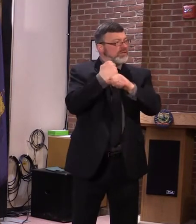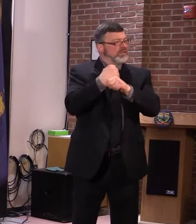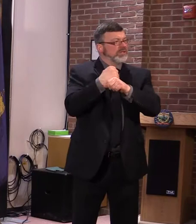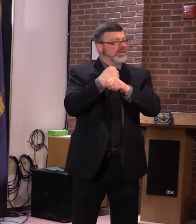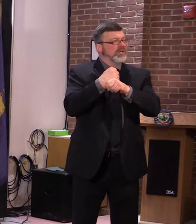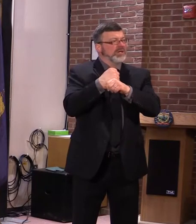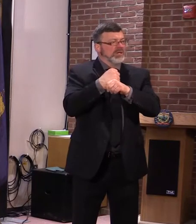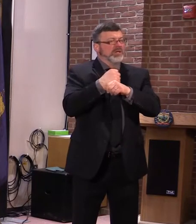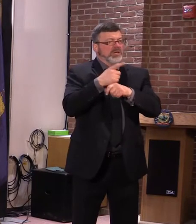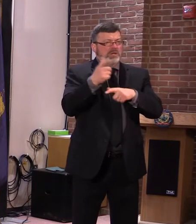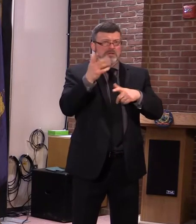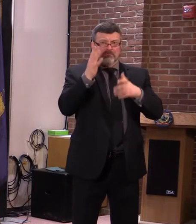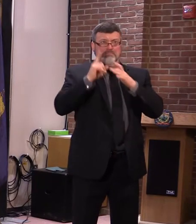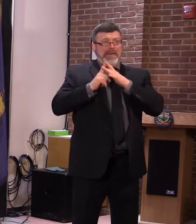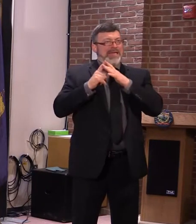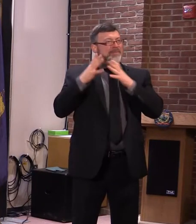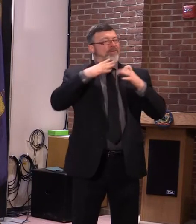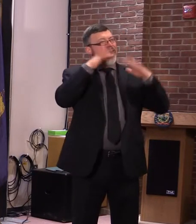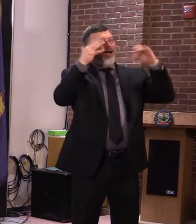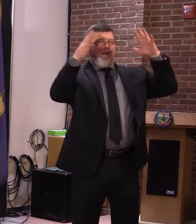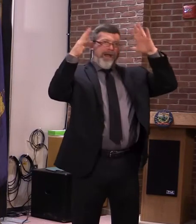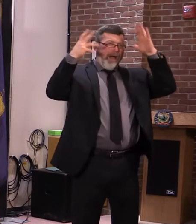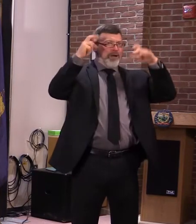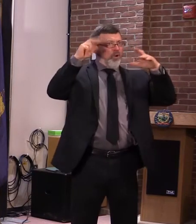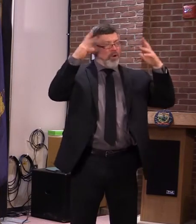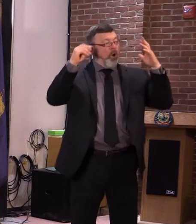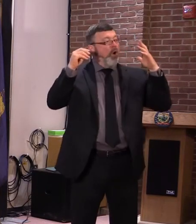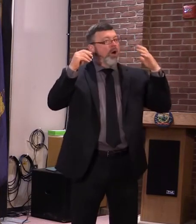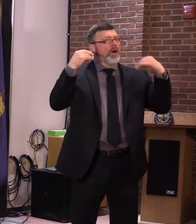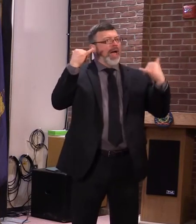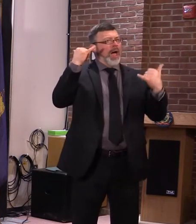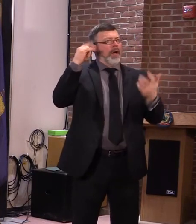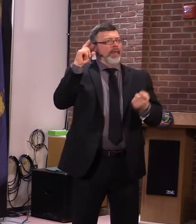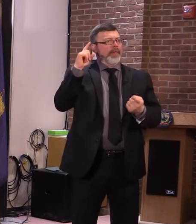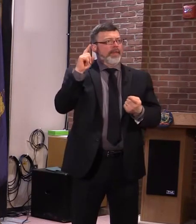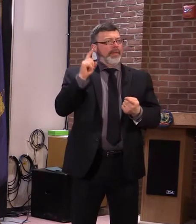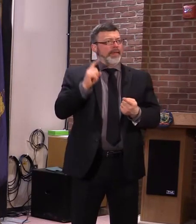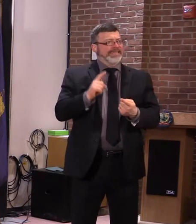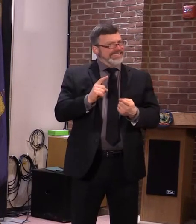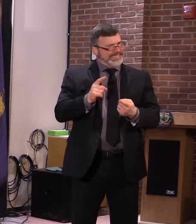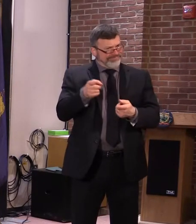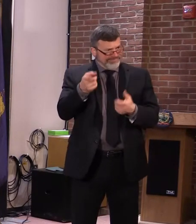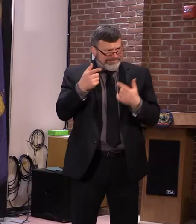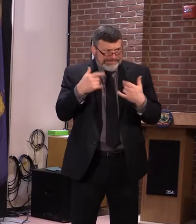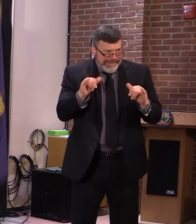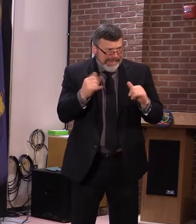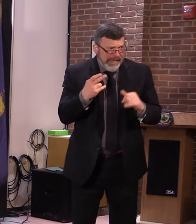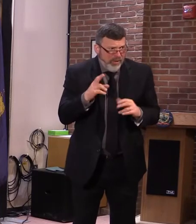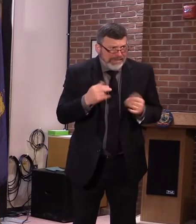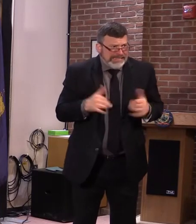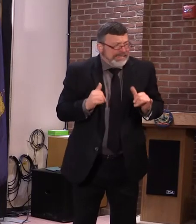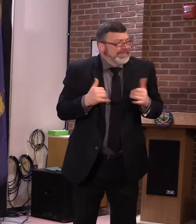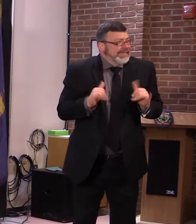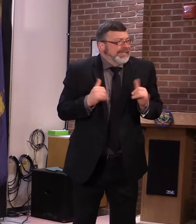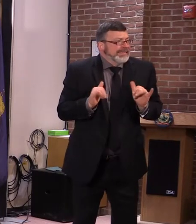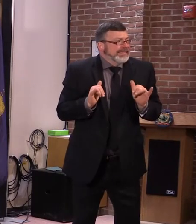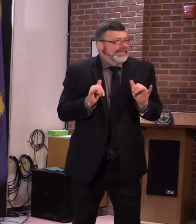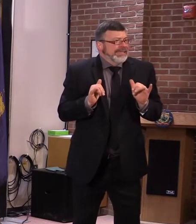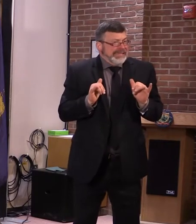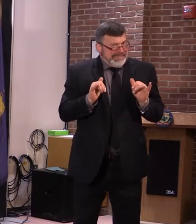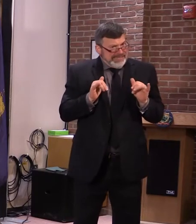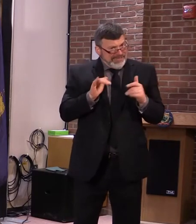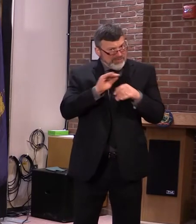various ways for healthcare providers, including first responders. As we move into the third year of managing the